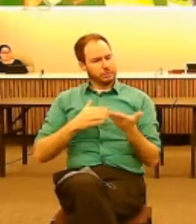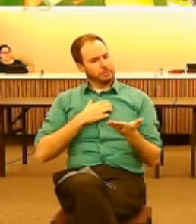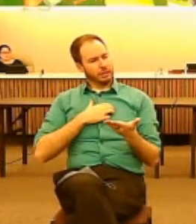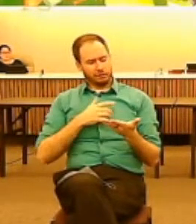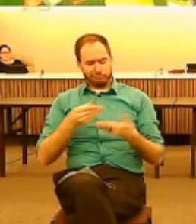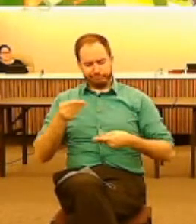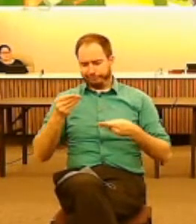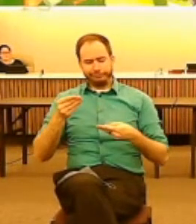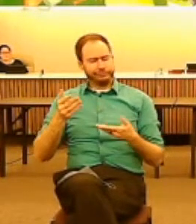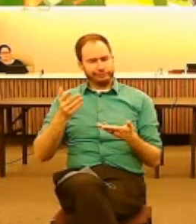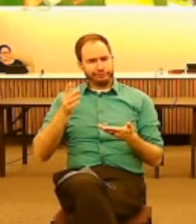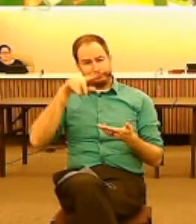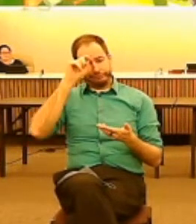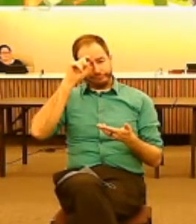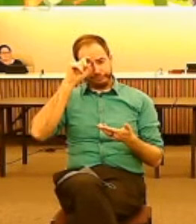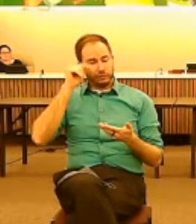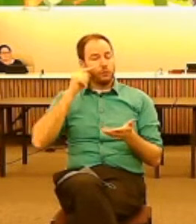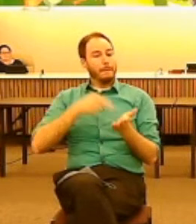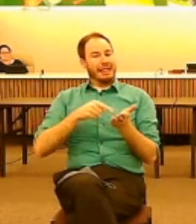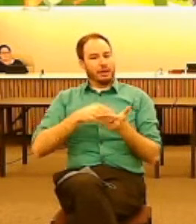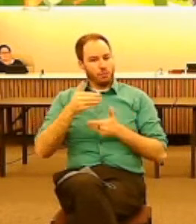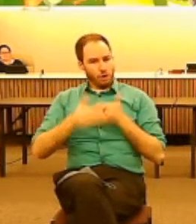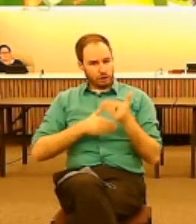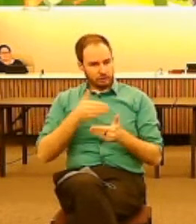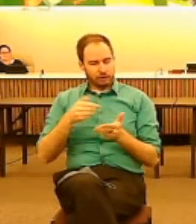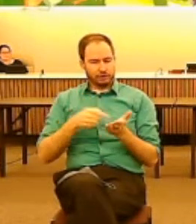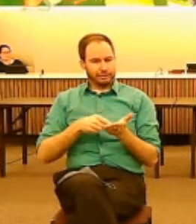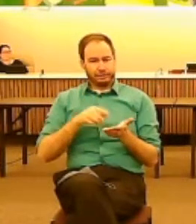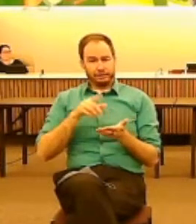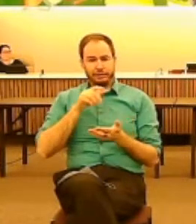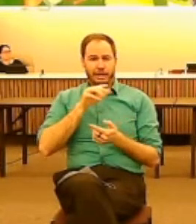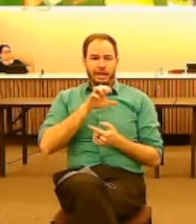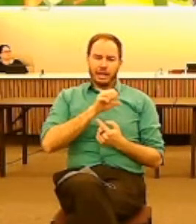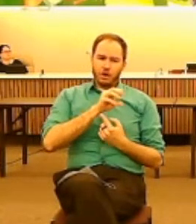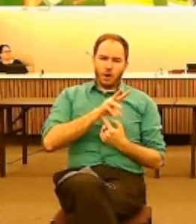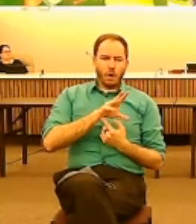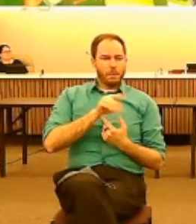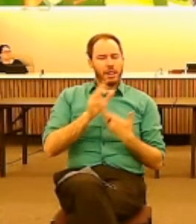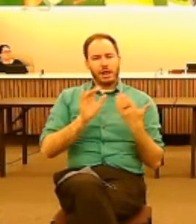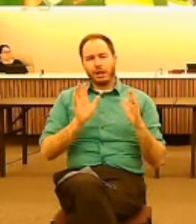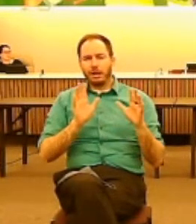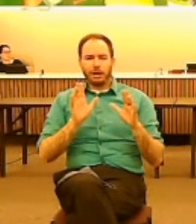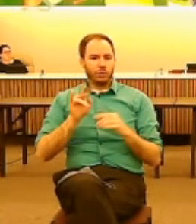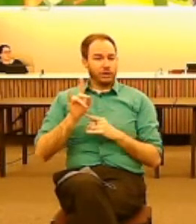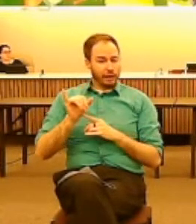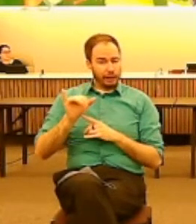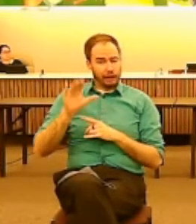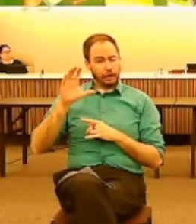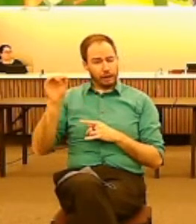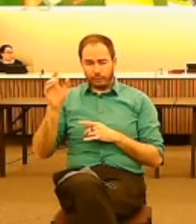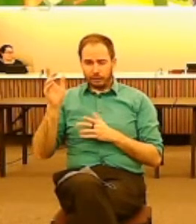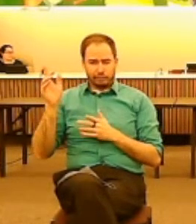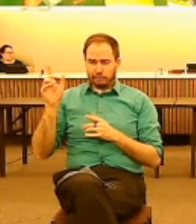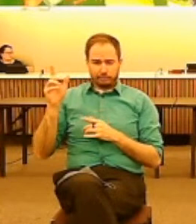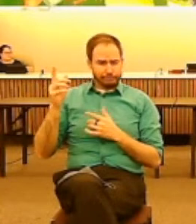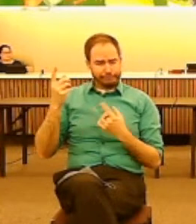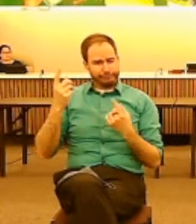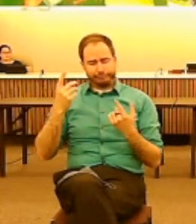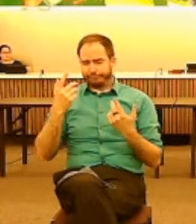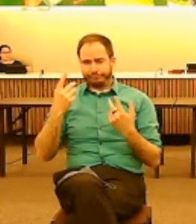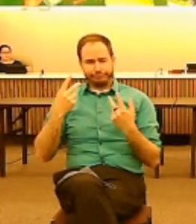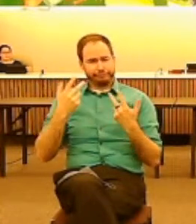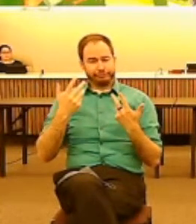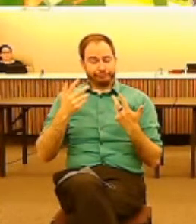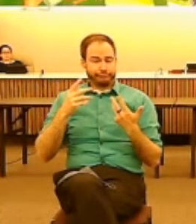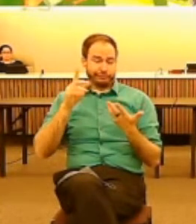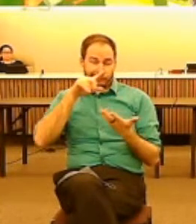the billing processes, not of the ESCOs, but of utility company in general. Yeah, so a lot of